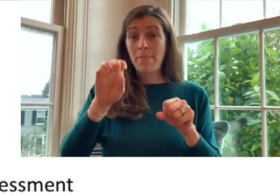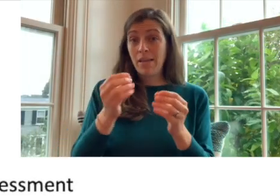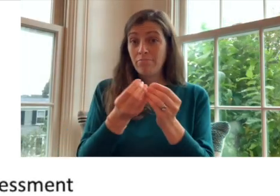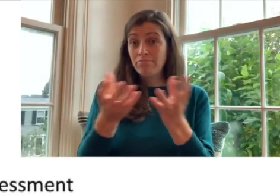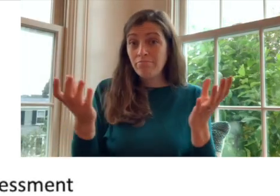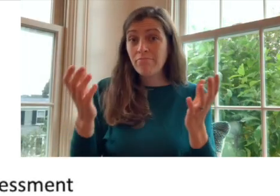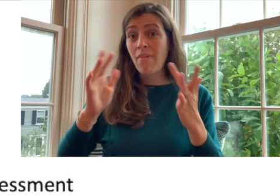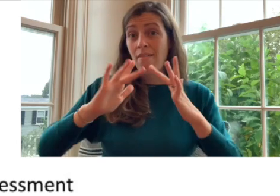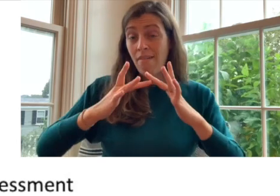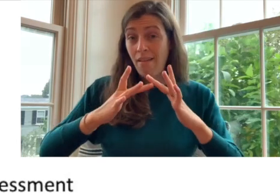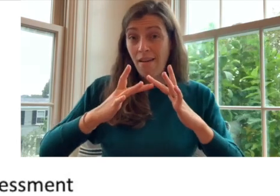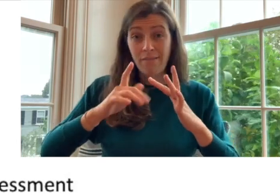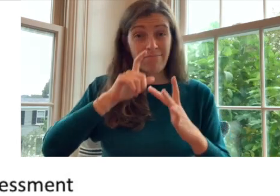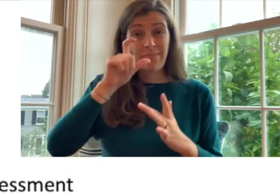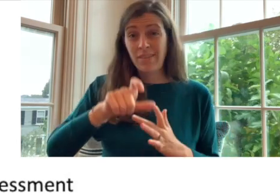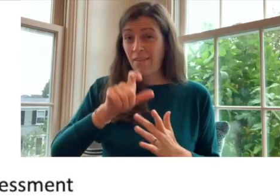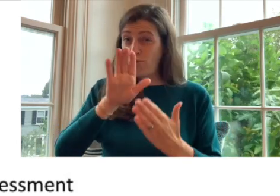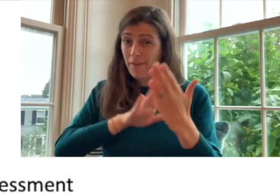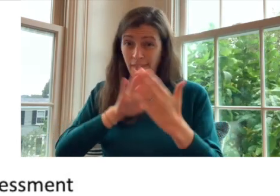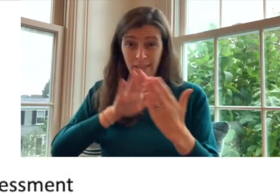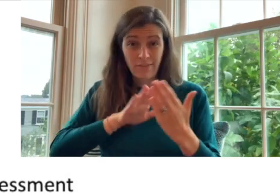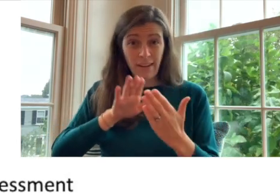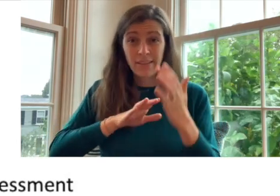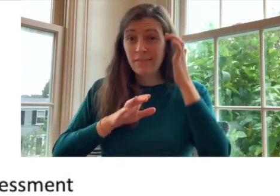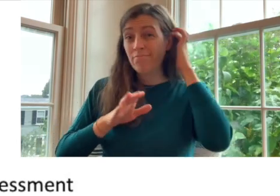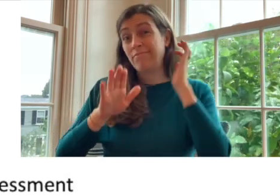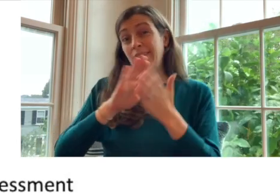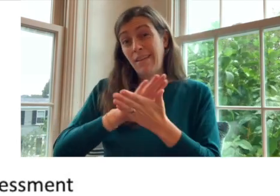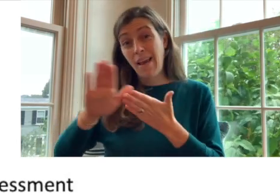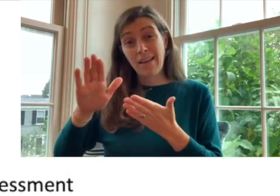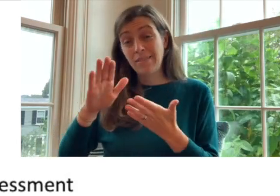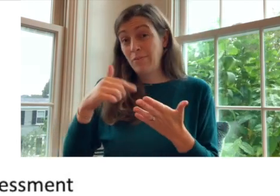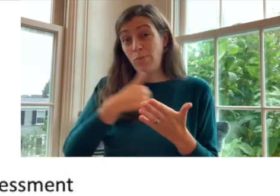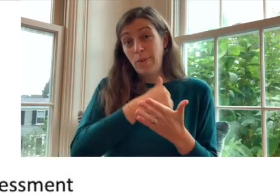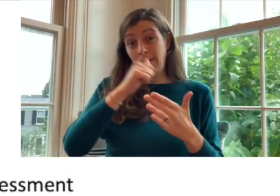of advantages of the ASL CDI. It can be administered online,